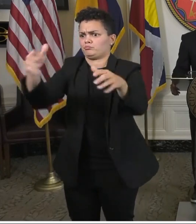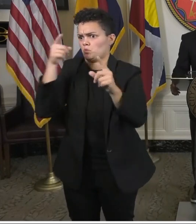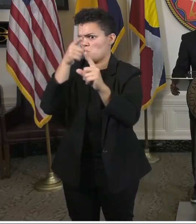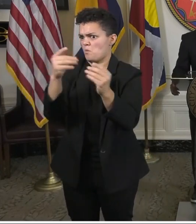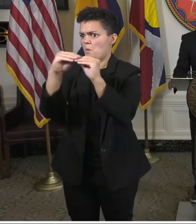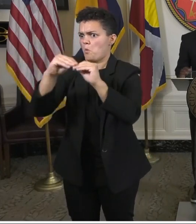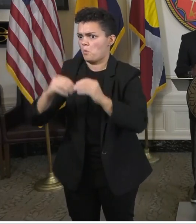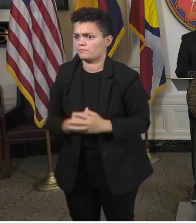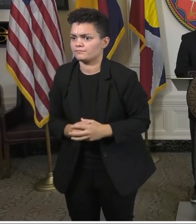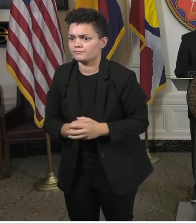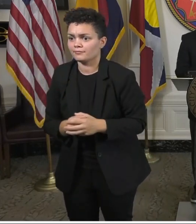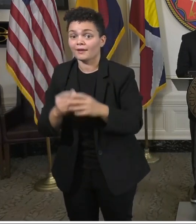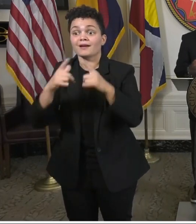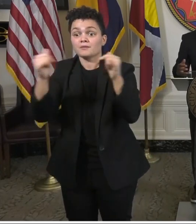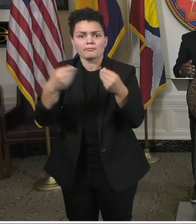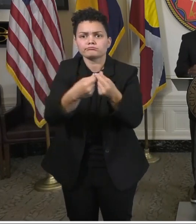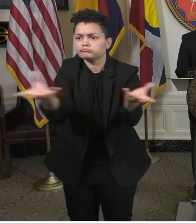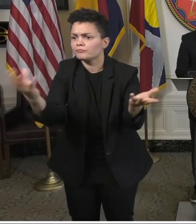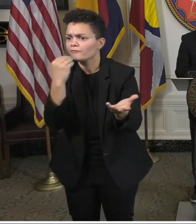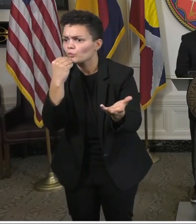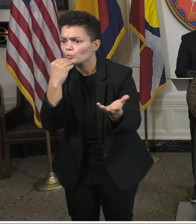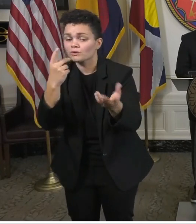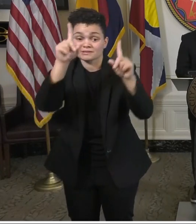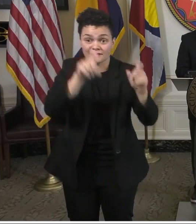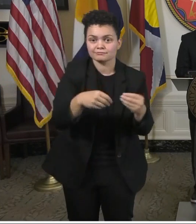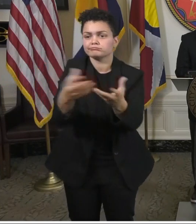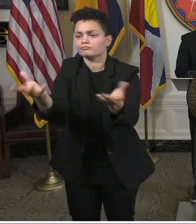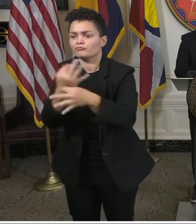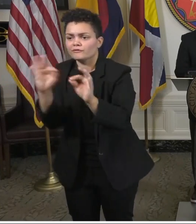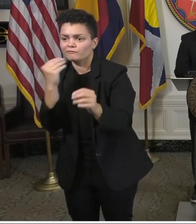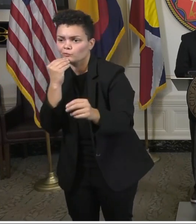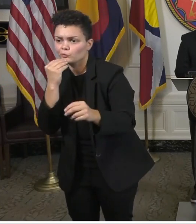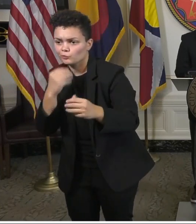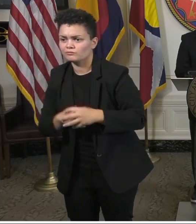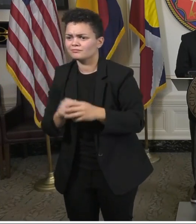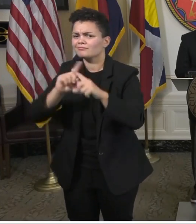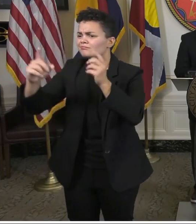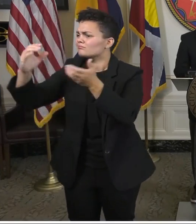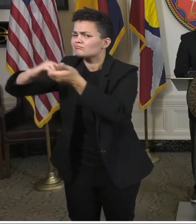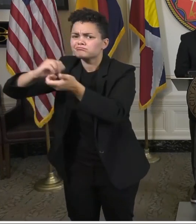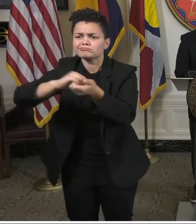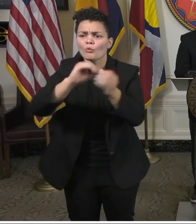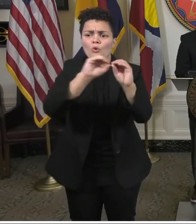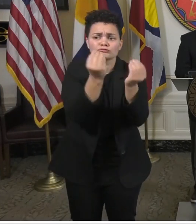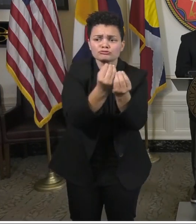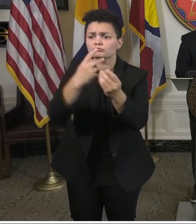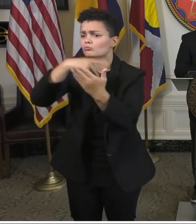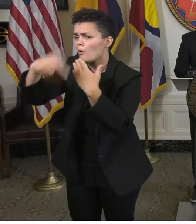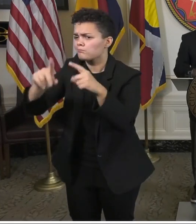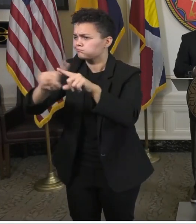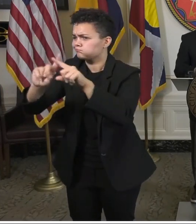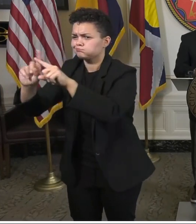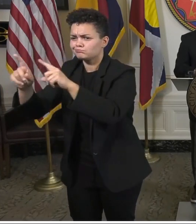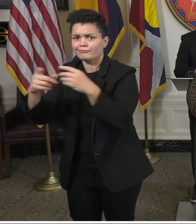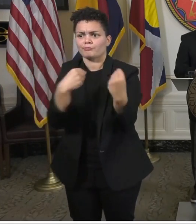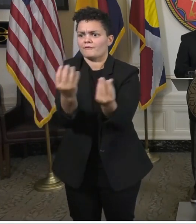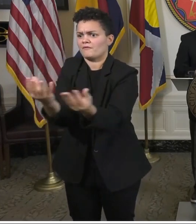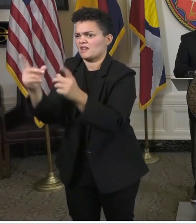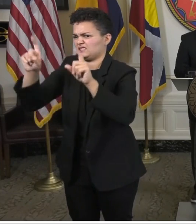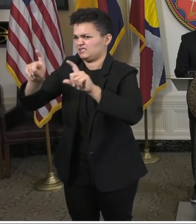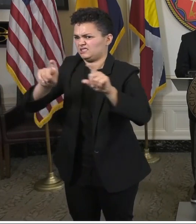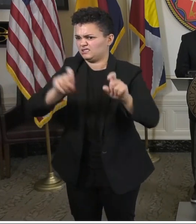those organizations who have been just very reliable and tremendous partners with us over the last several months. With that, I want to bring up Bob